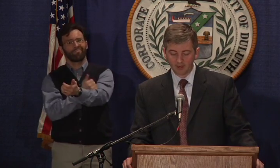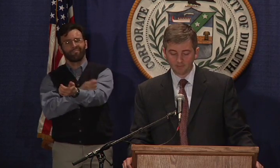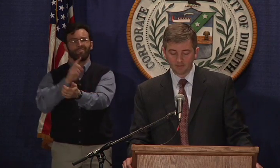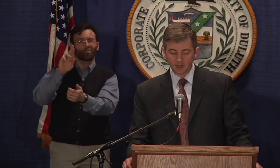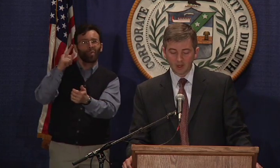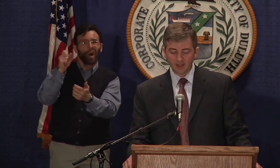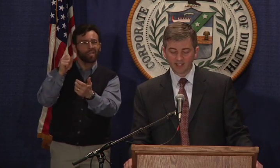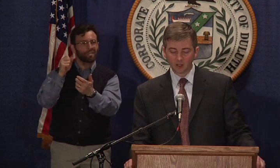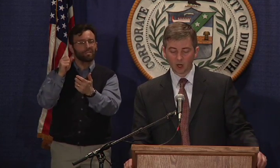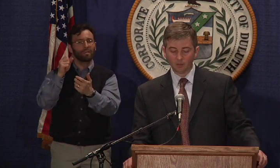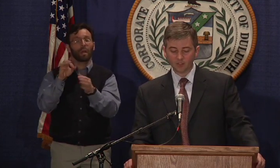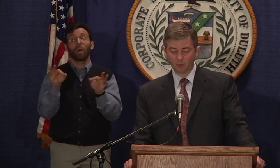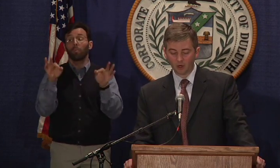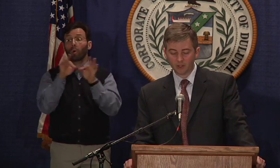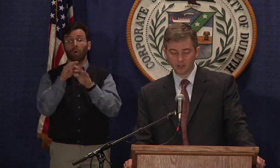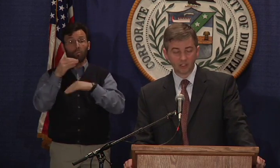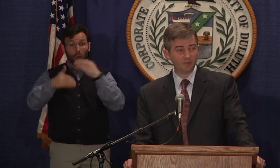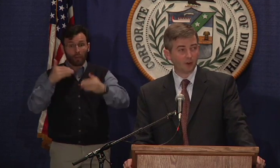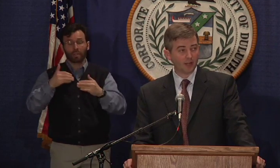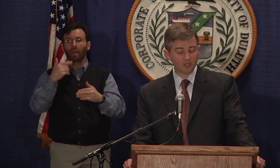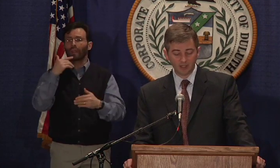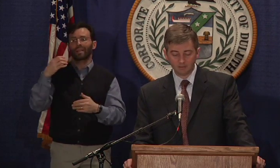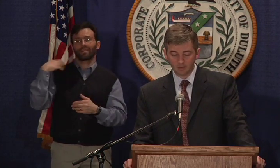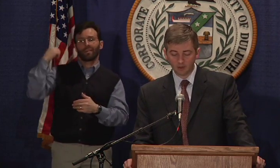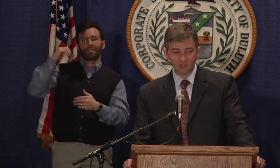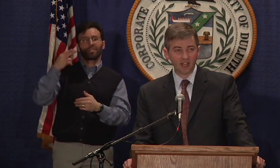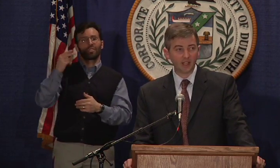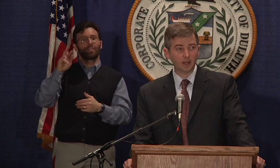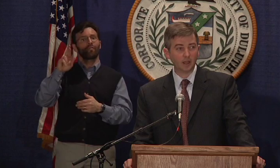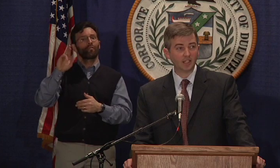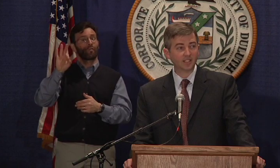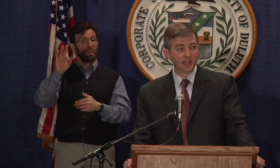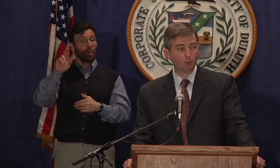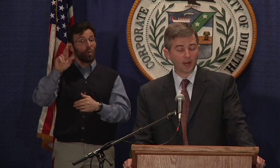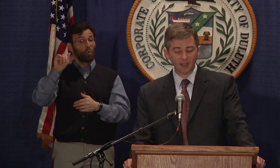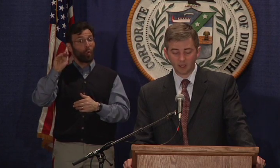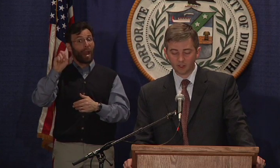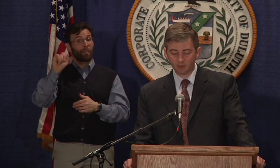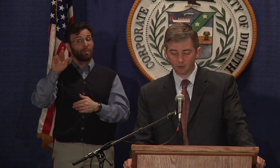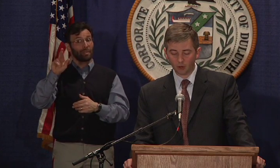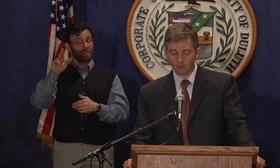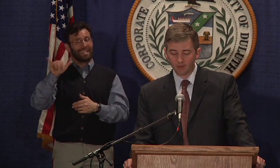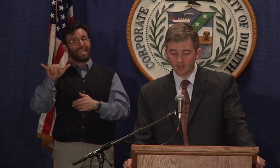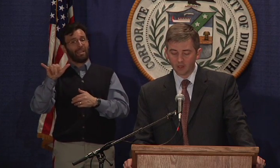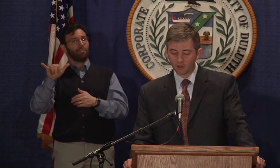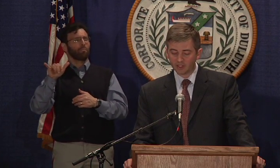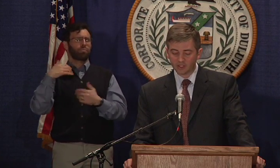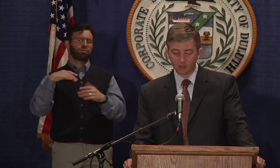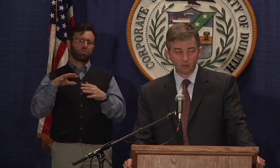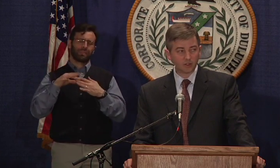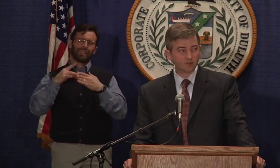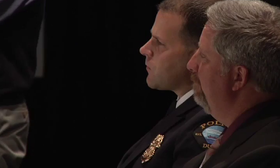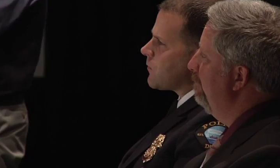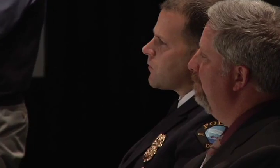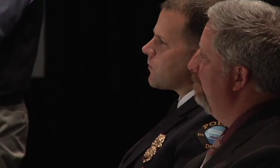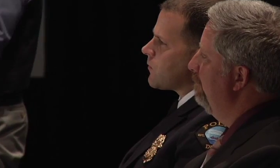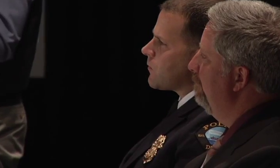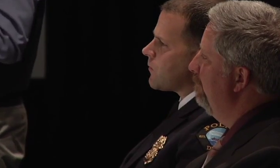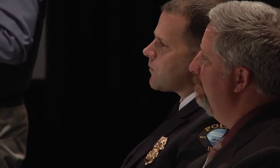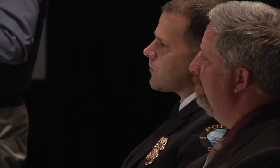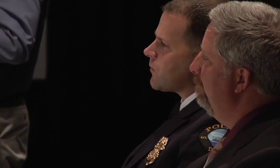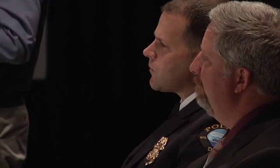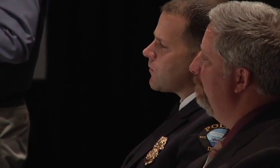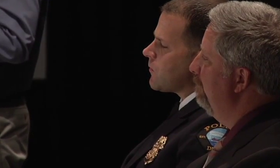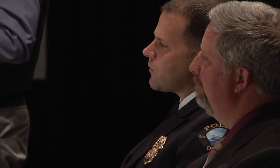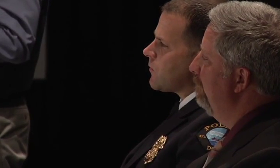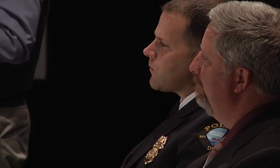being made, thanks in large part to Chief Ramsey, who has taken a statewide leadership role, Christy Stokes from the Greater